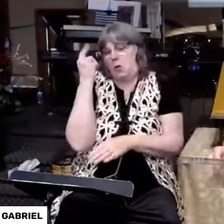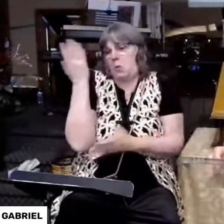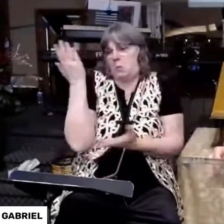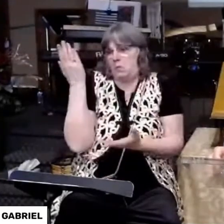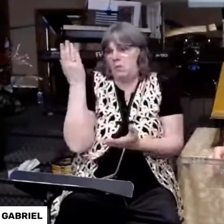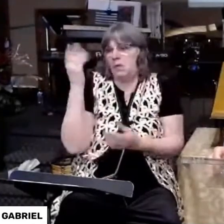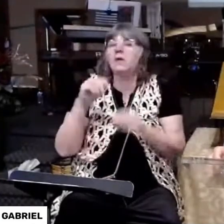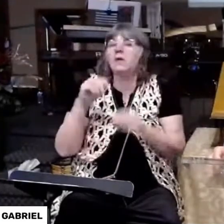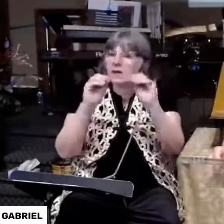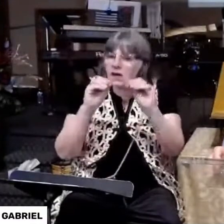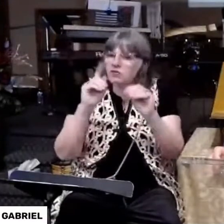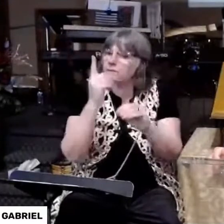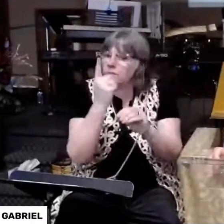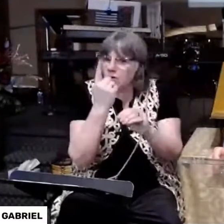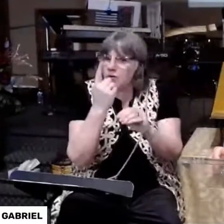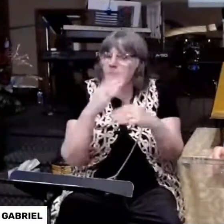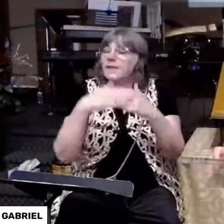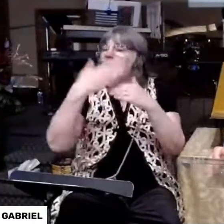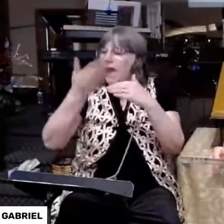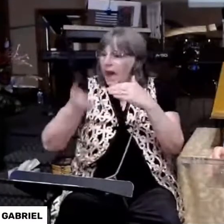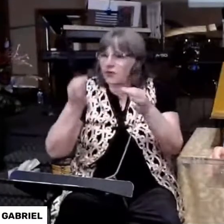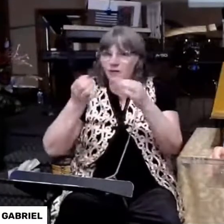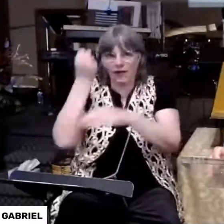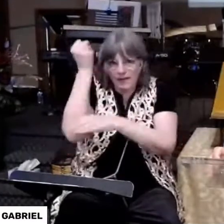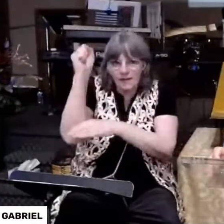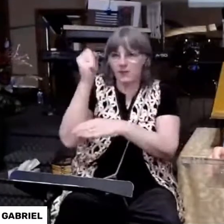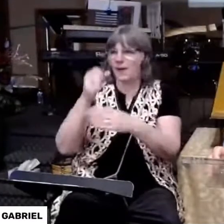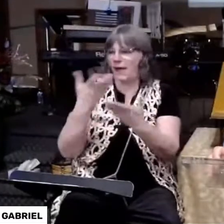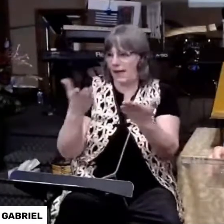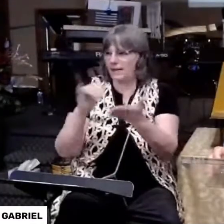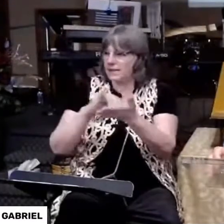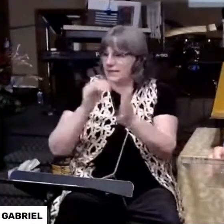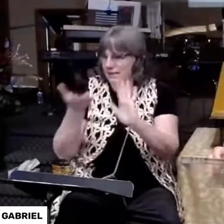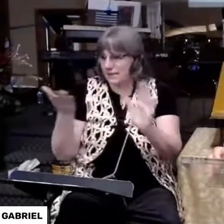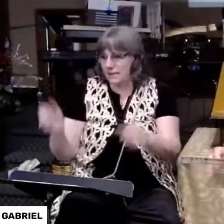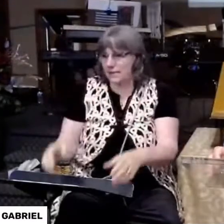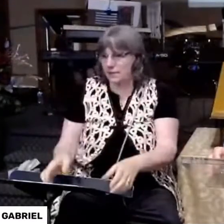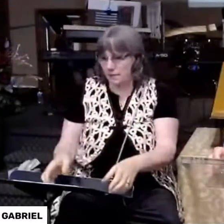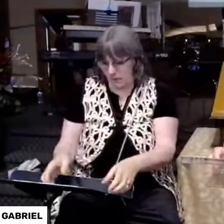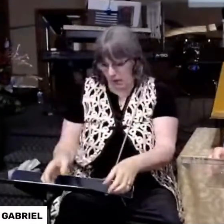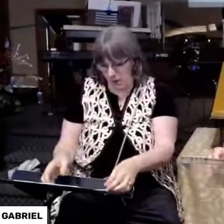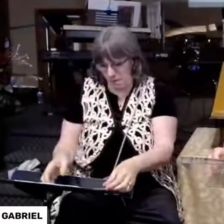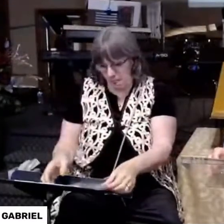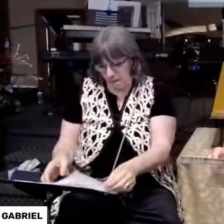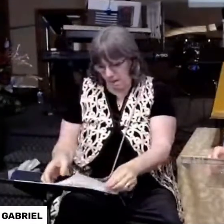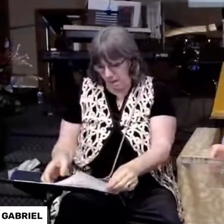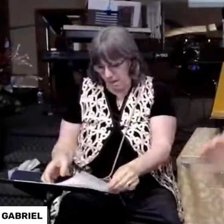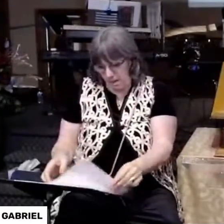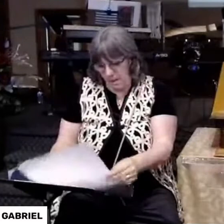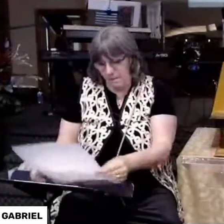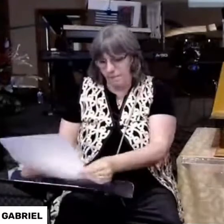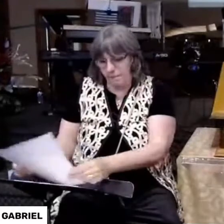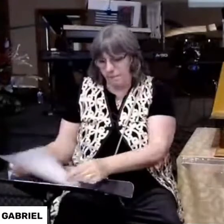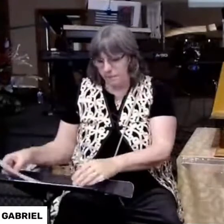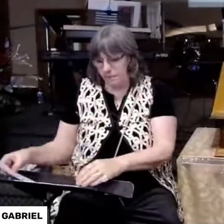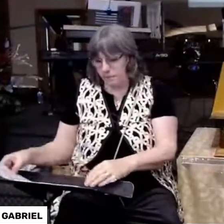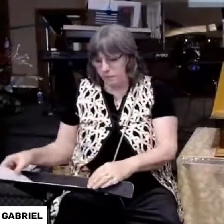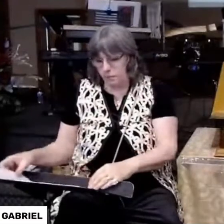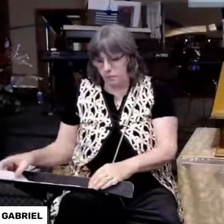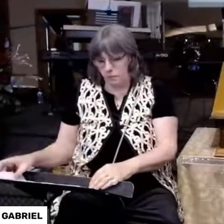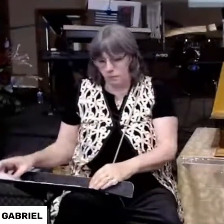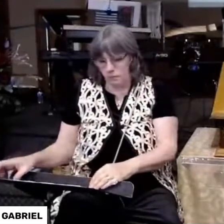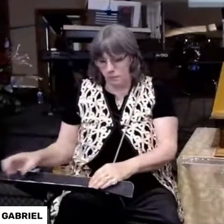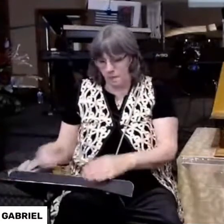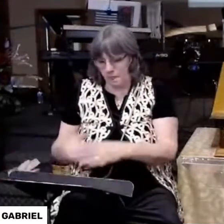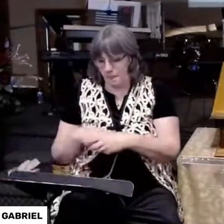Hashem gave the Torah to the people because he felt they had a lack of knowledge. Now, from the beginning of